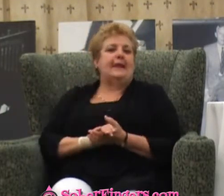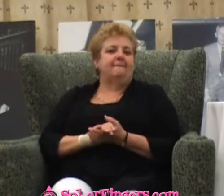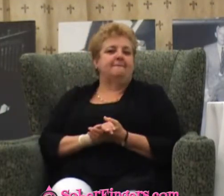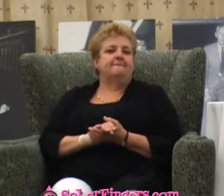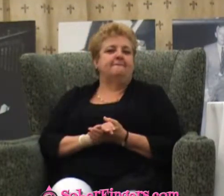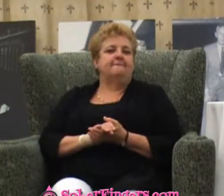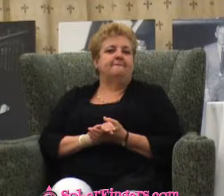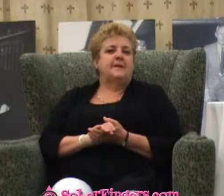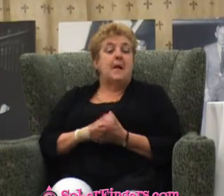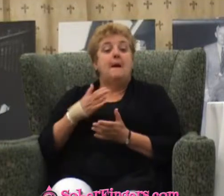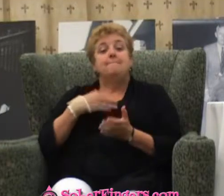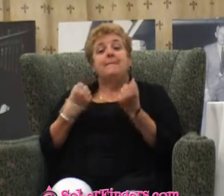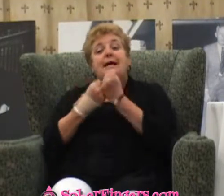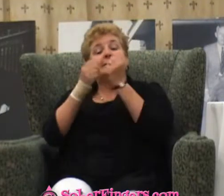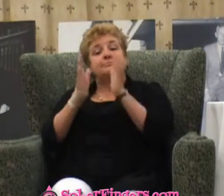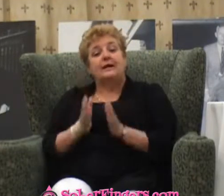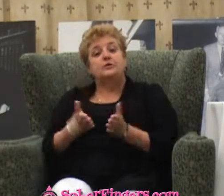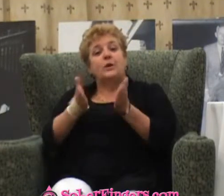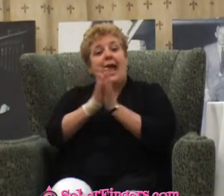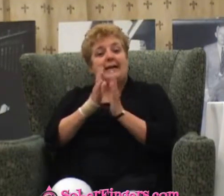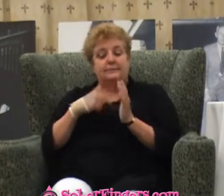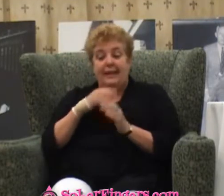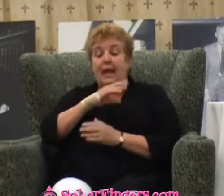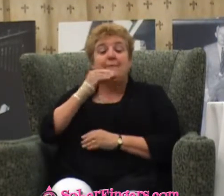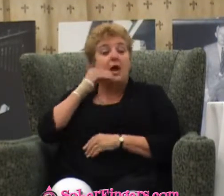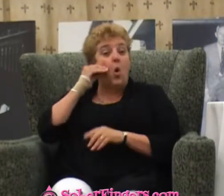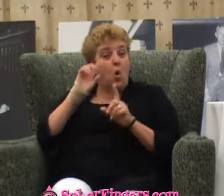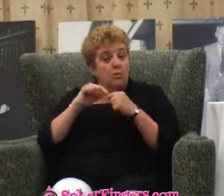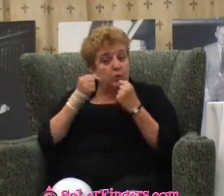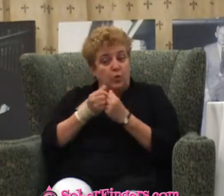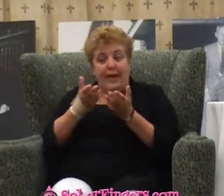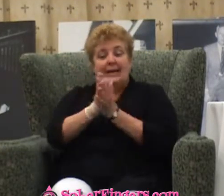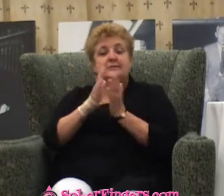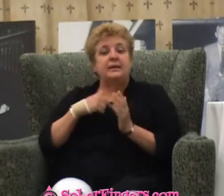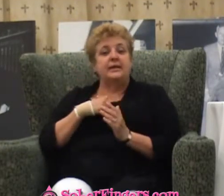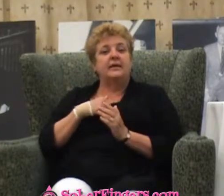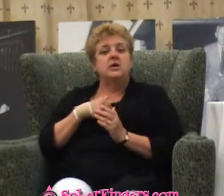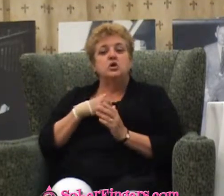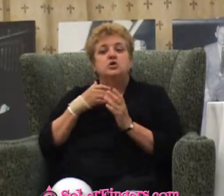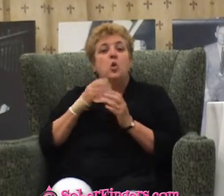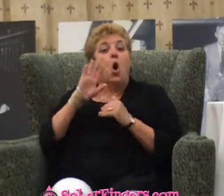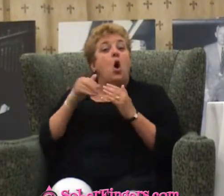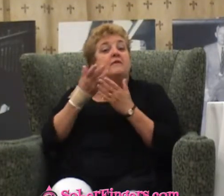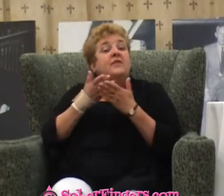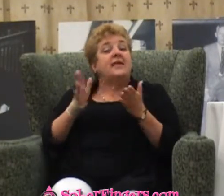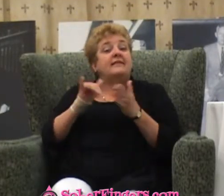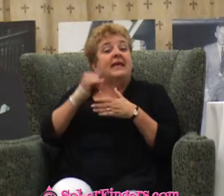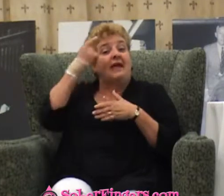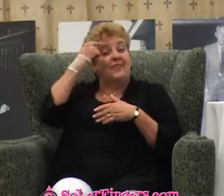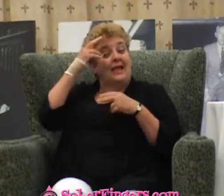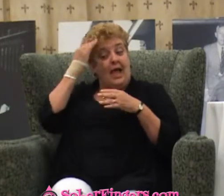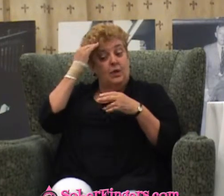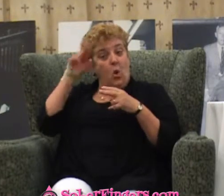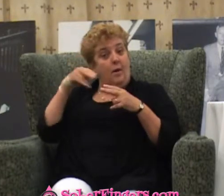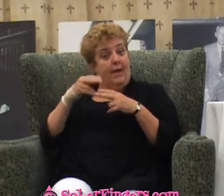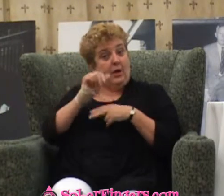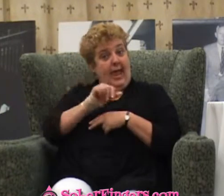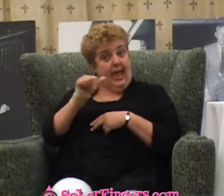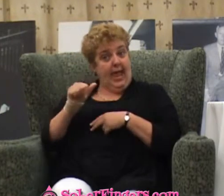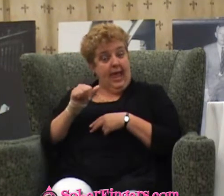by my sponsor and my home group to set aside everything I thought I knew about AA, about the 12 steps, about God, so